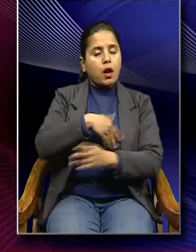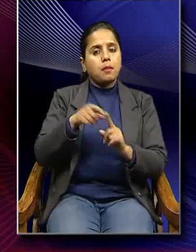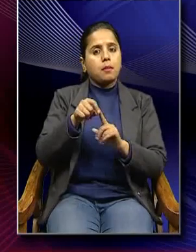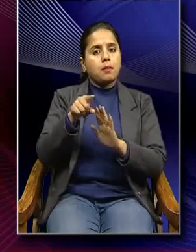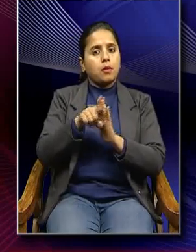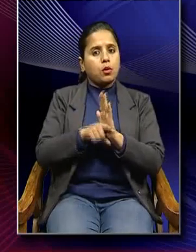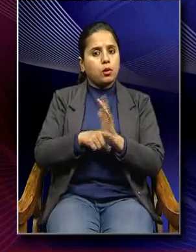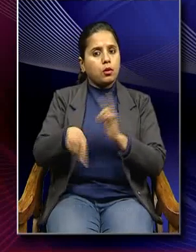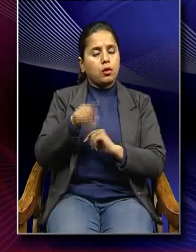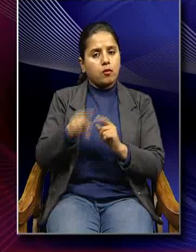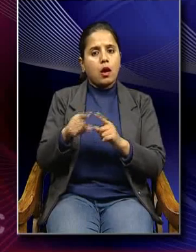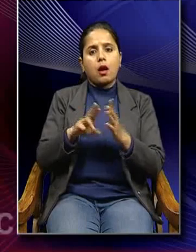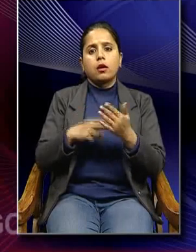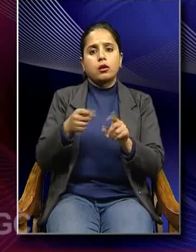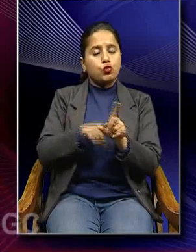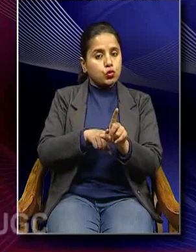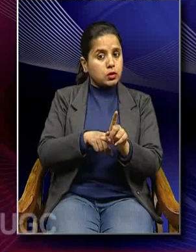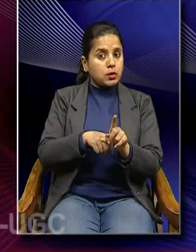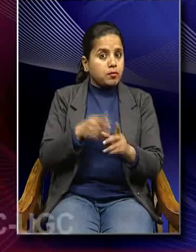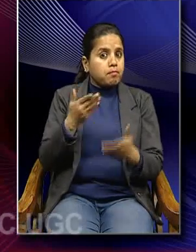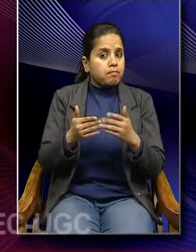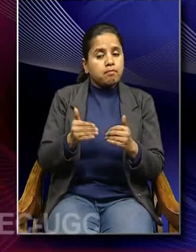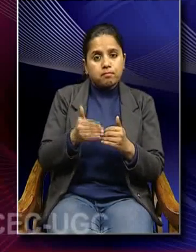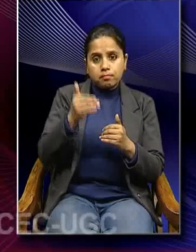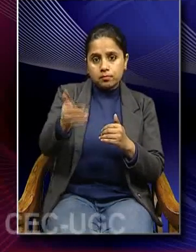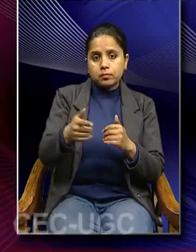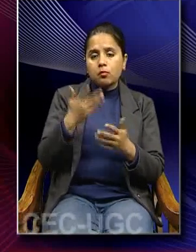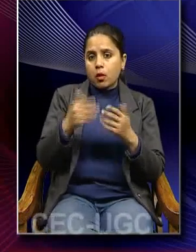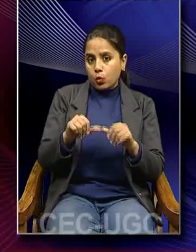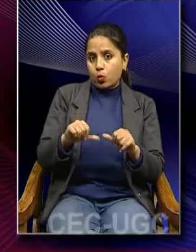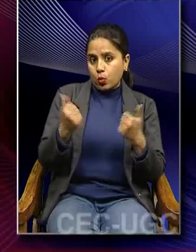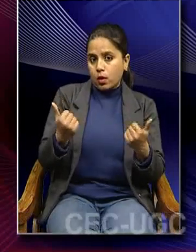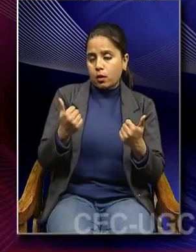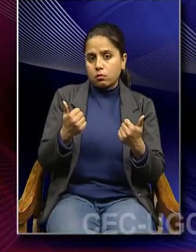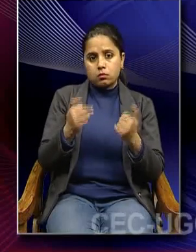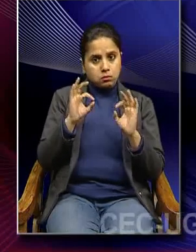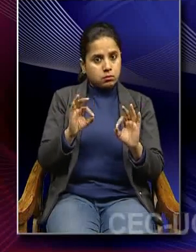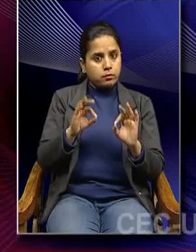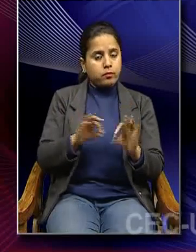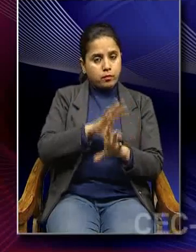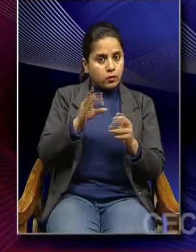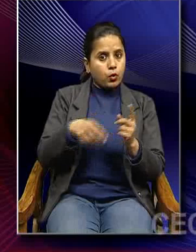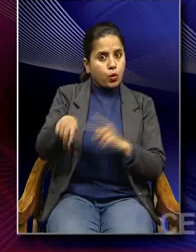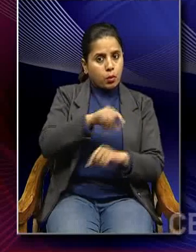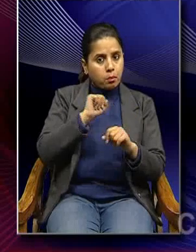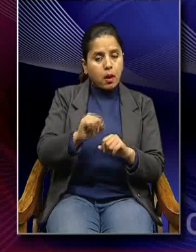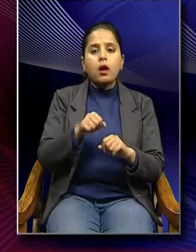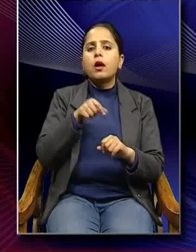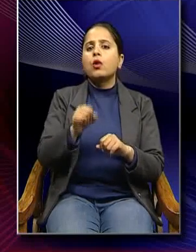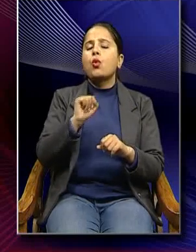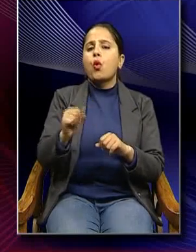repairs an energy input may work very well with oil that